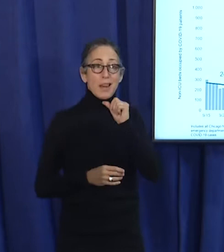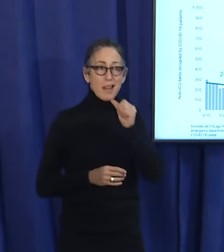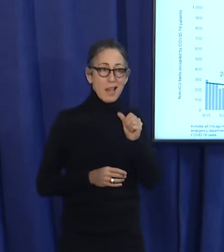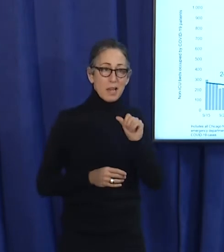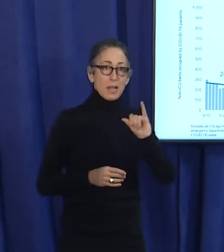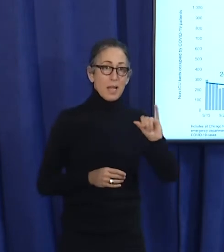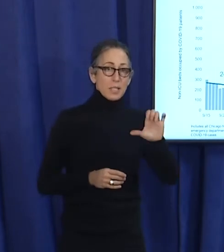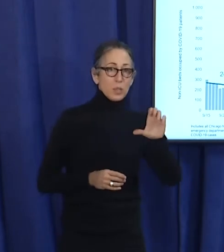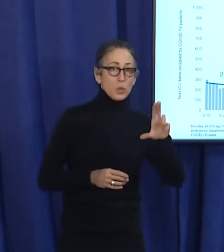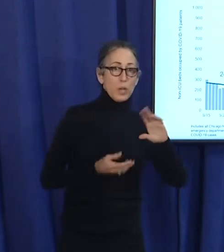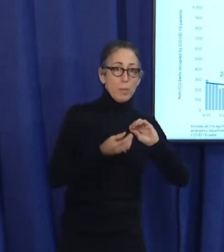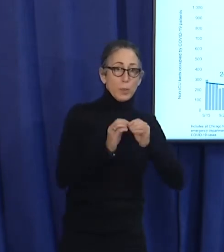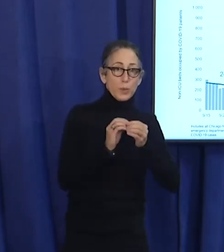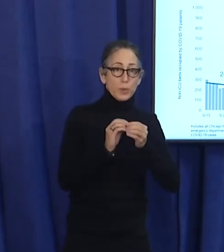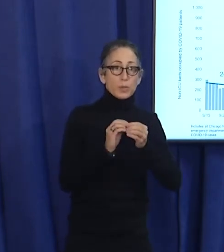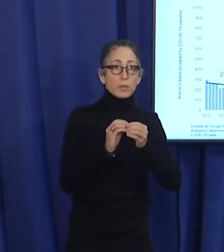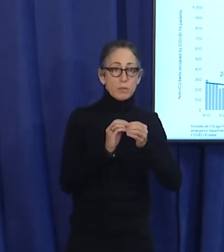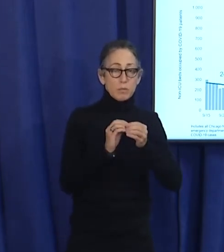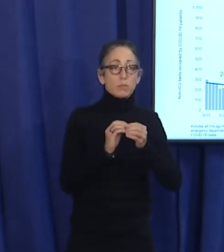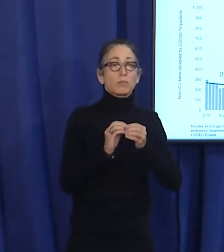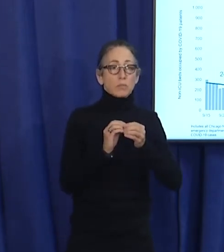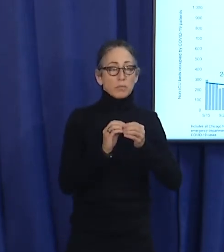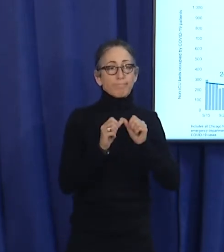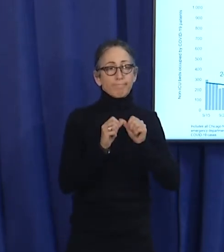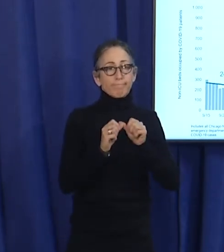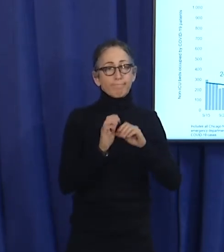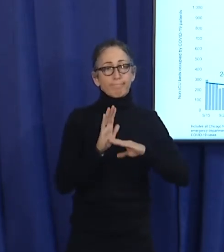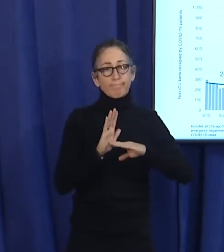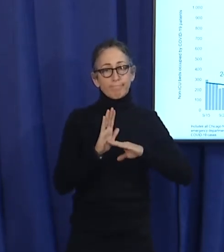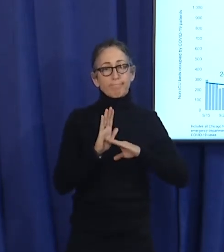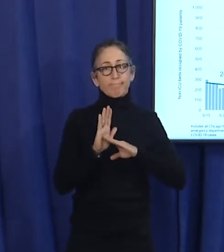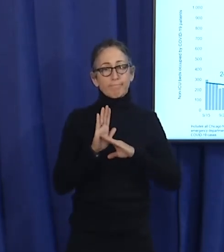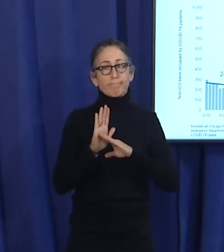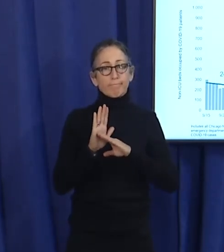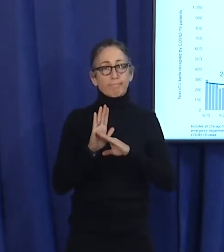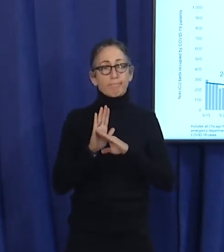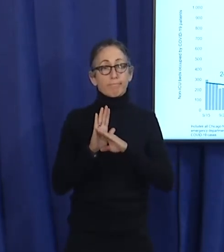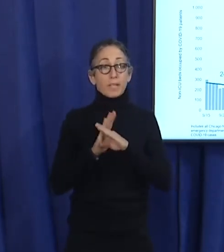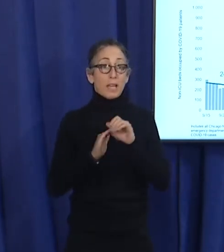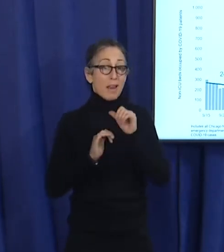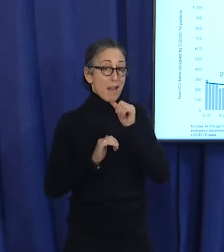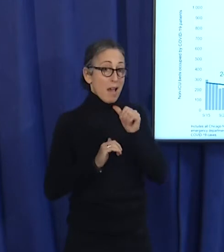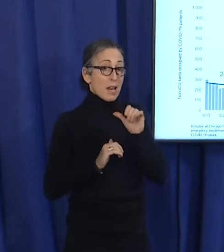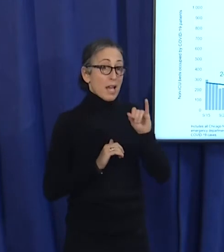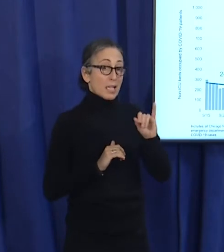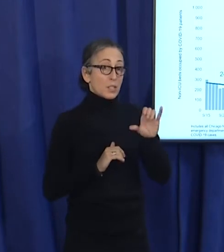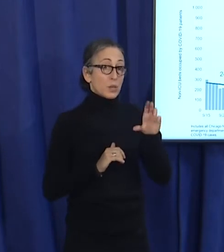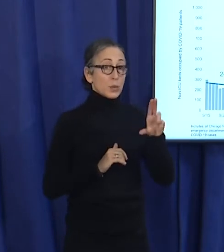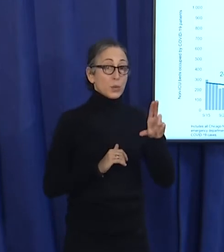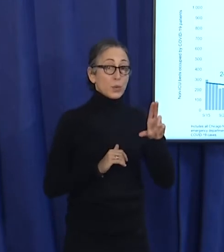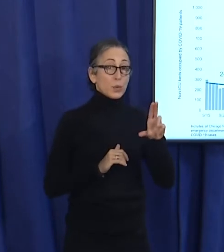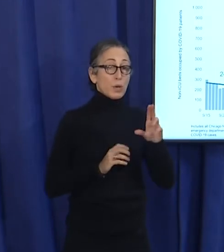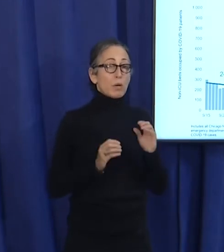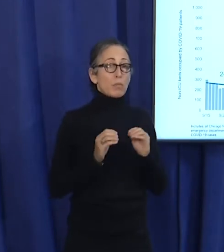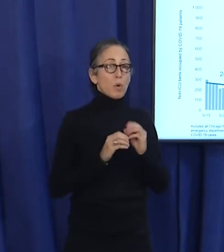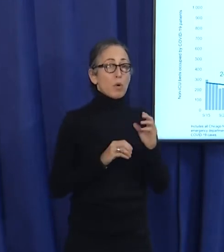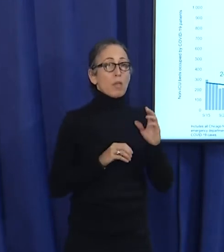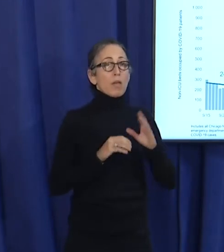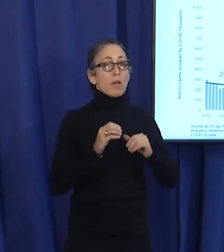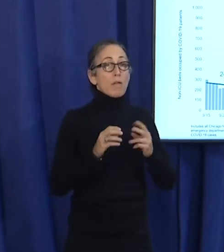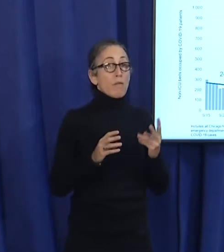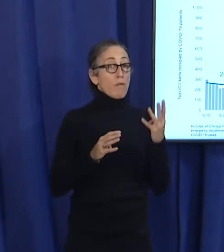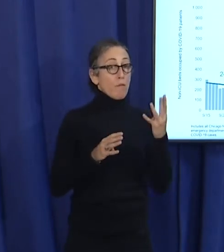non-ICU numbers have continued to rise. You can see our non-ICU numbers are more than 4 times what they were in